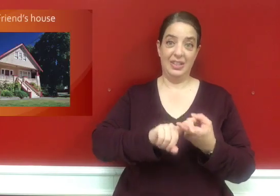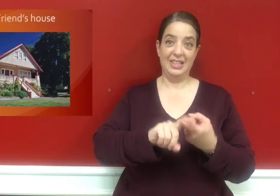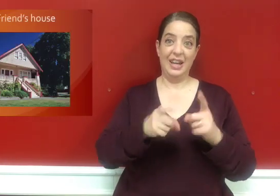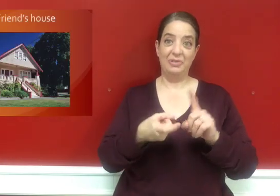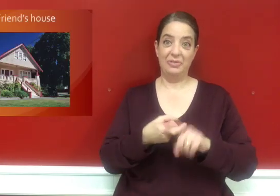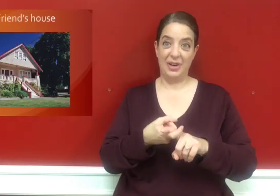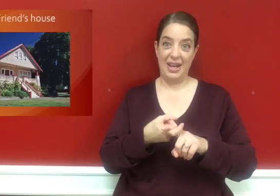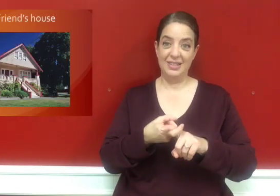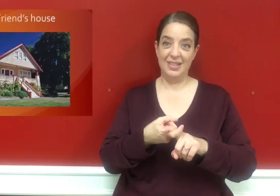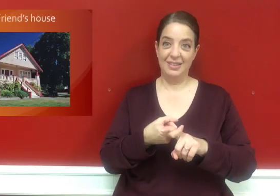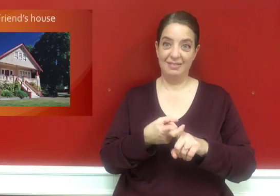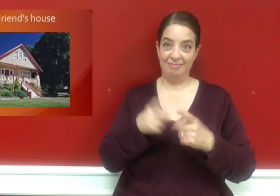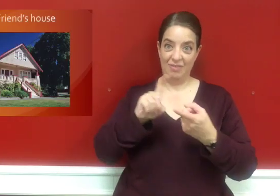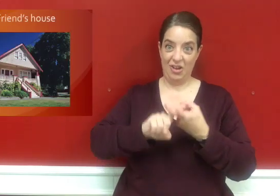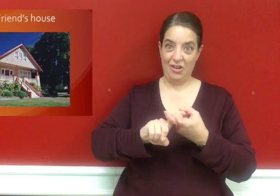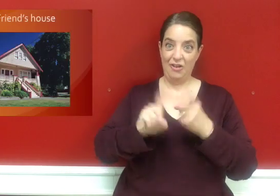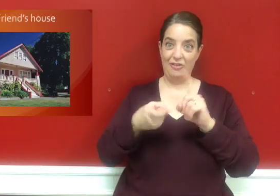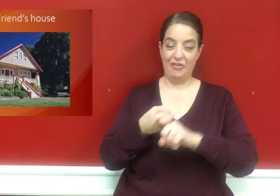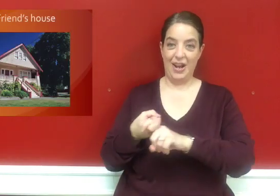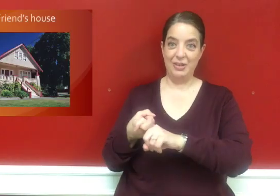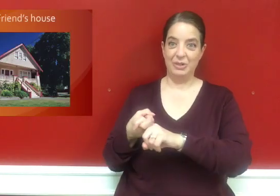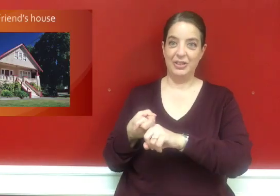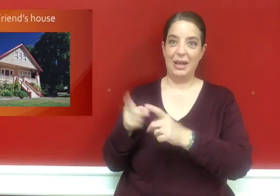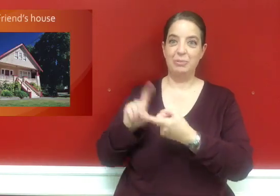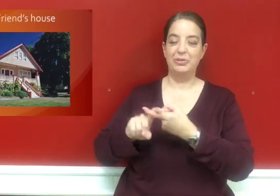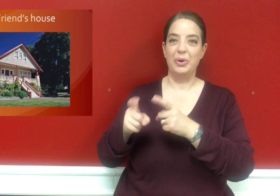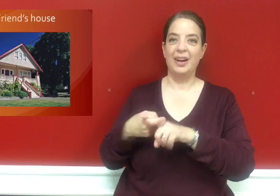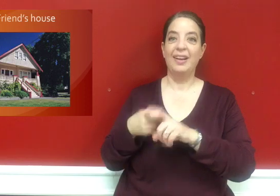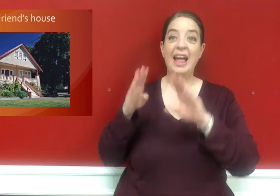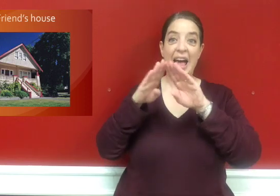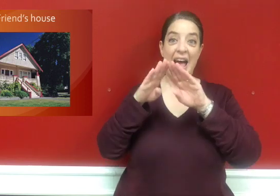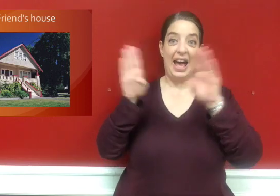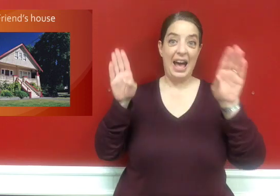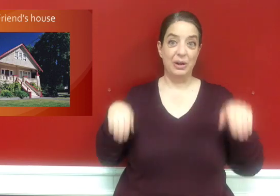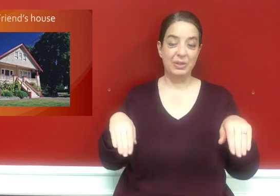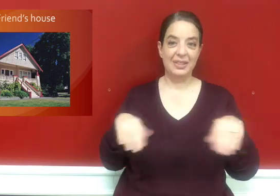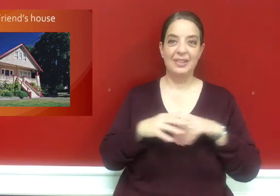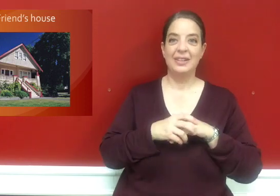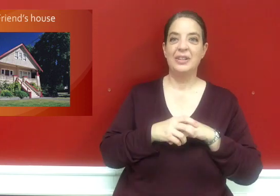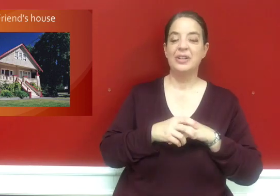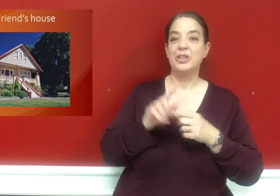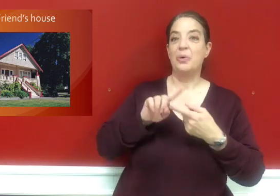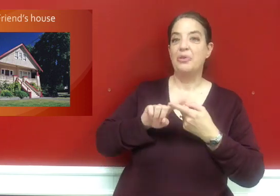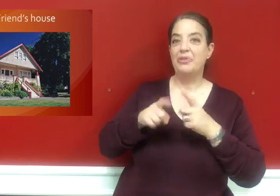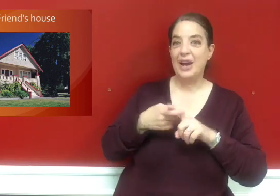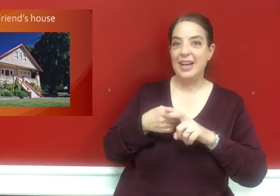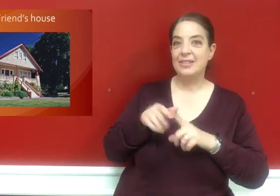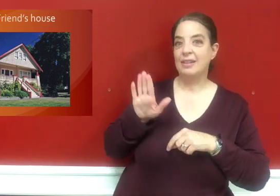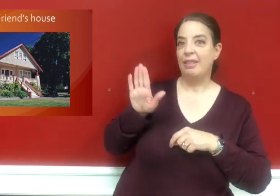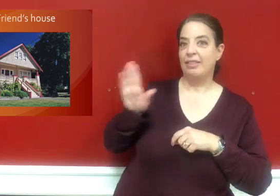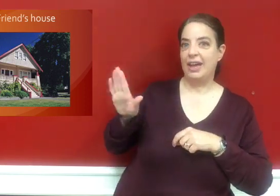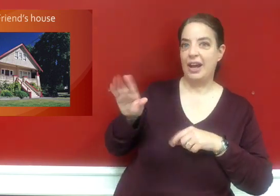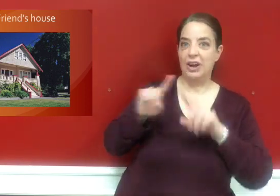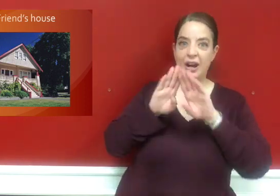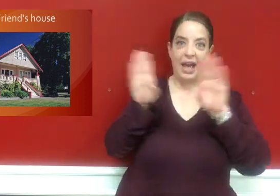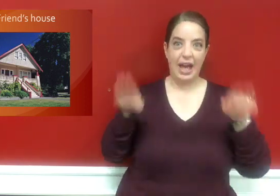sign friend. Friend, we learned that before. House. So friend, their